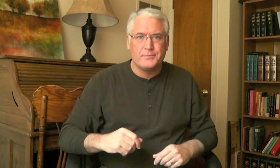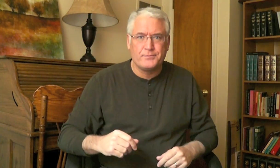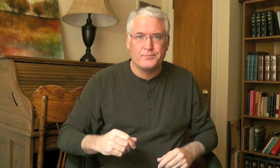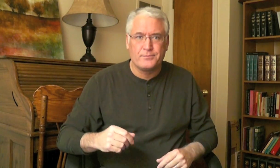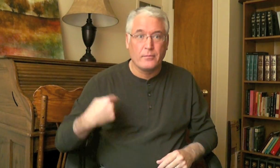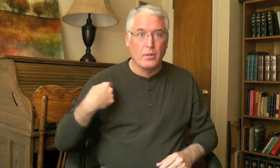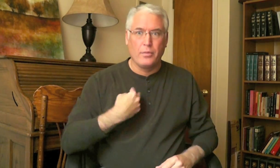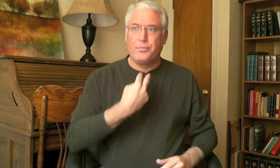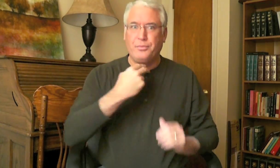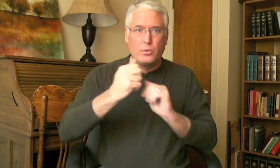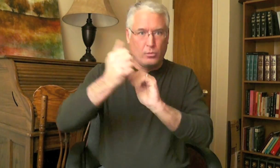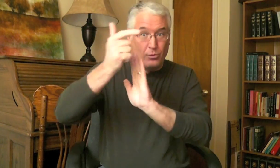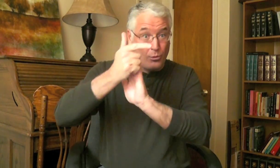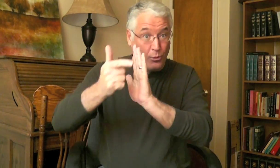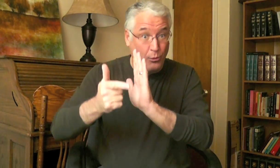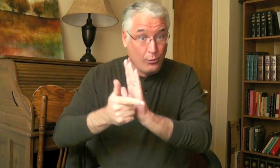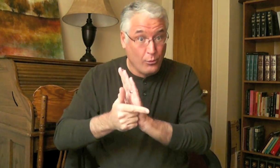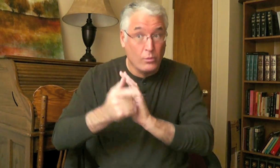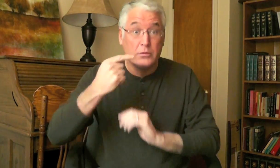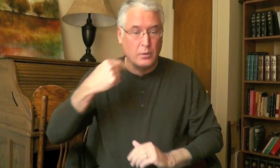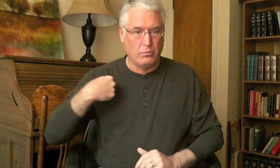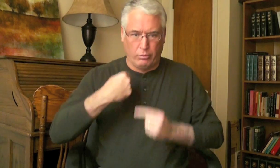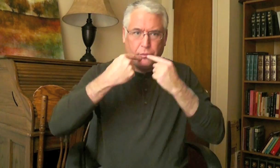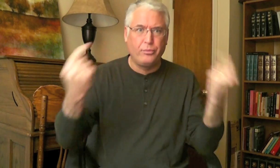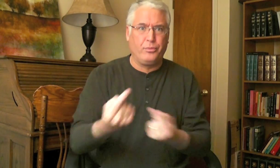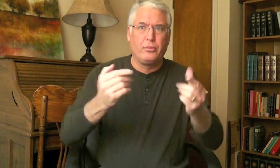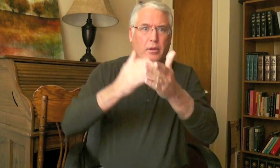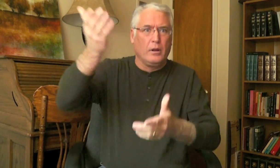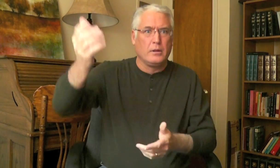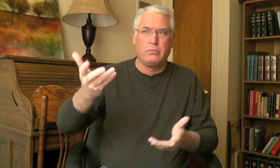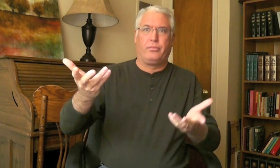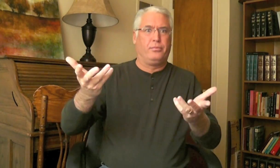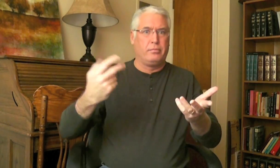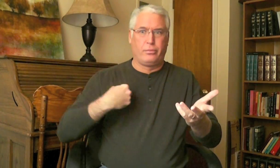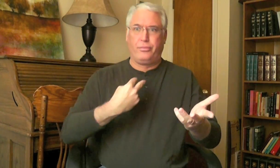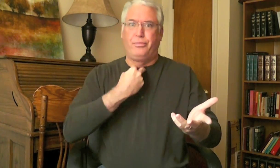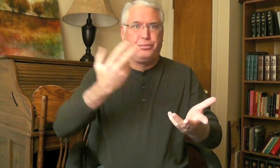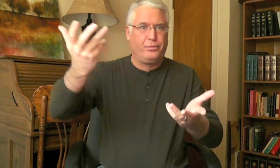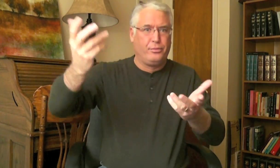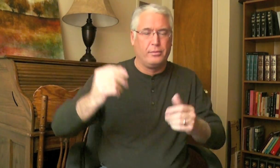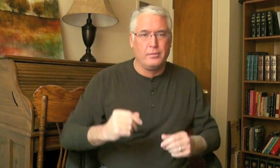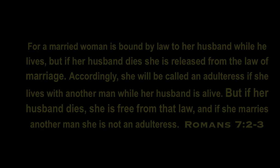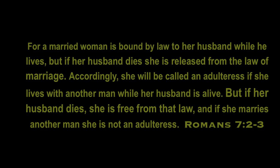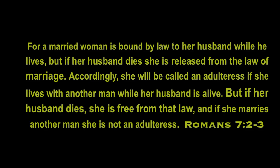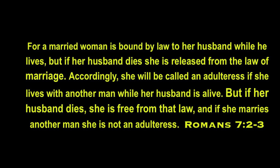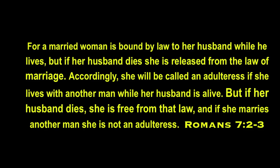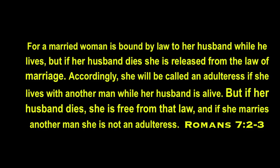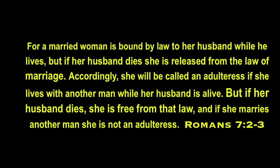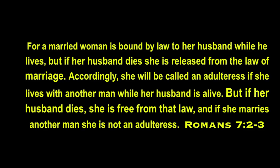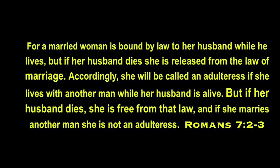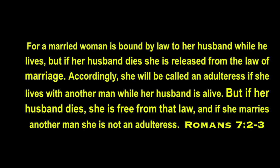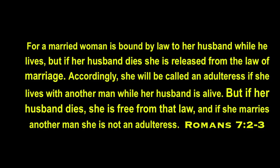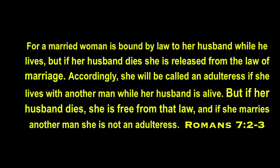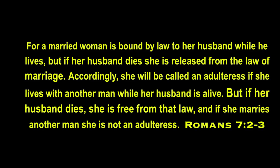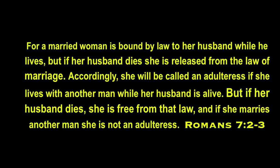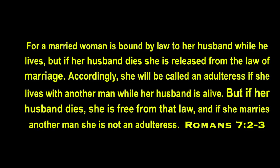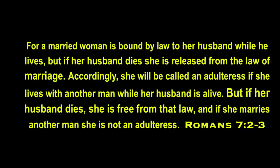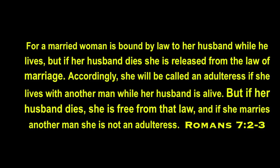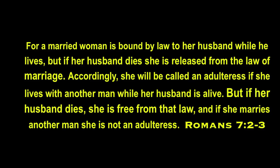have? We're stuck with the law. Since we've sinned against it, we're stuck. For a married woman is bound by law to her